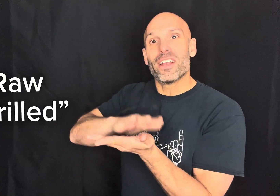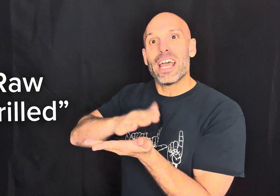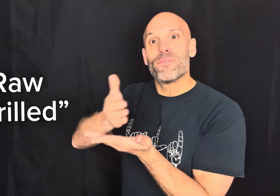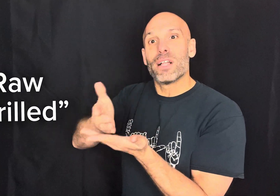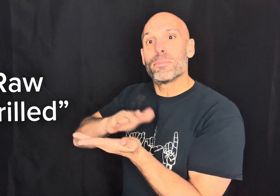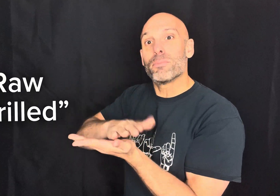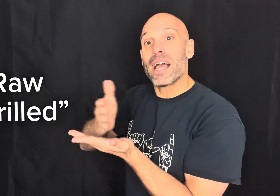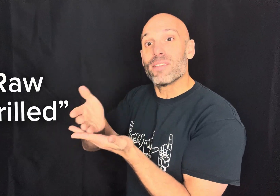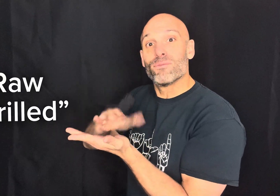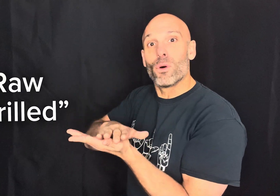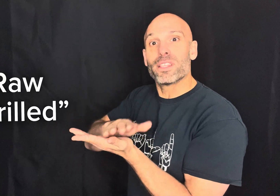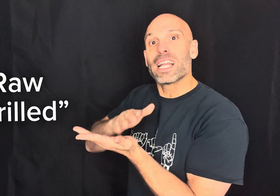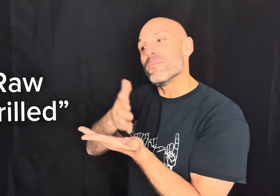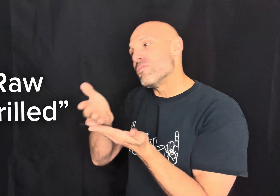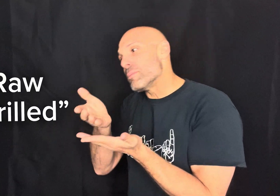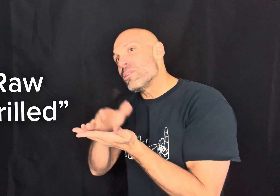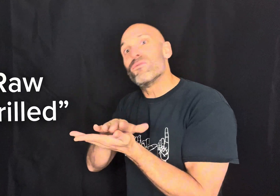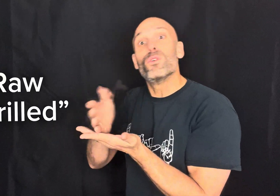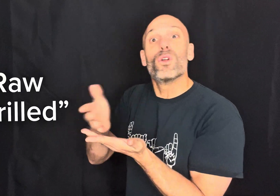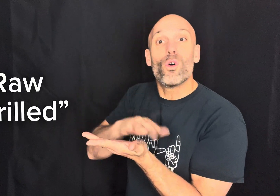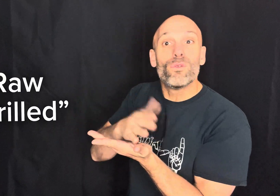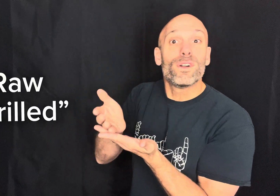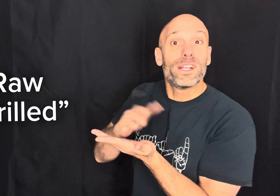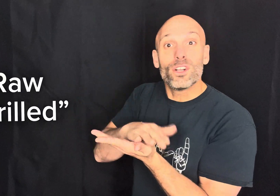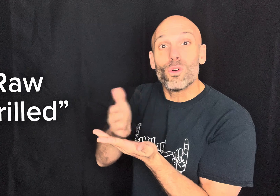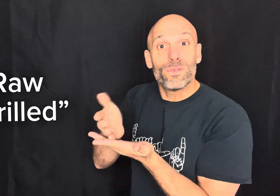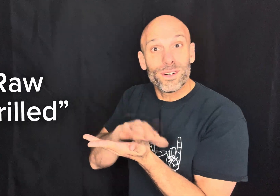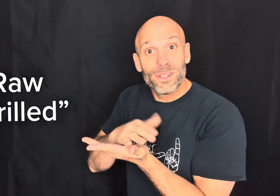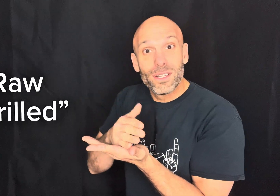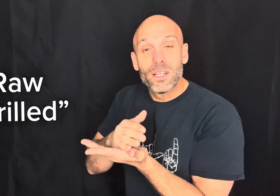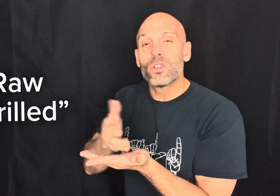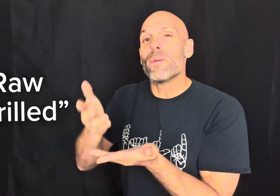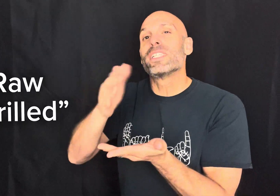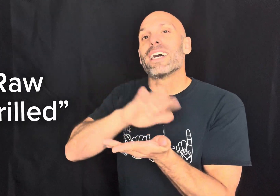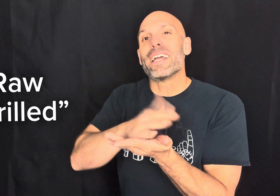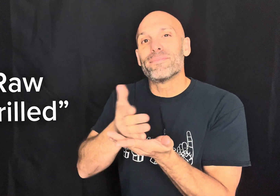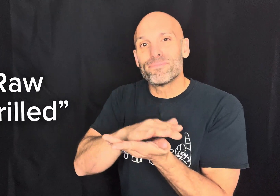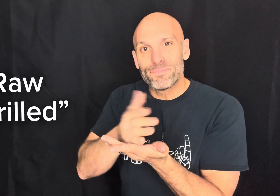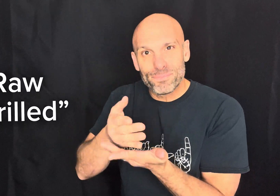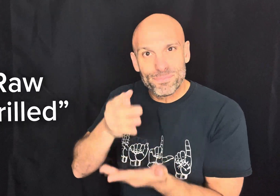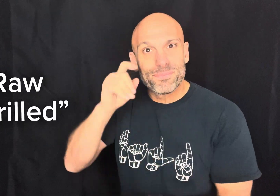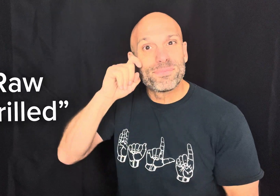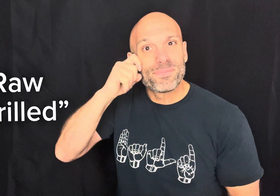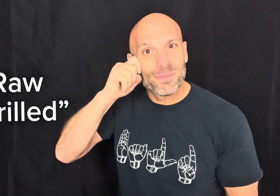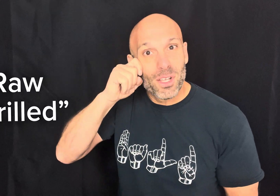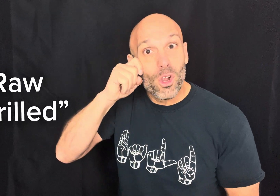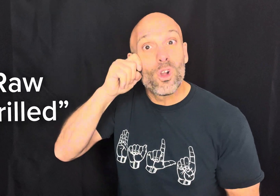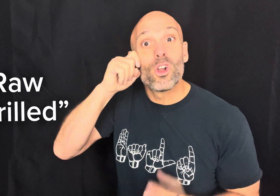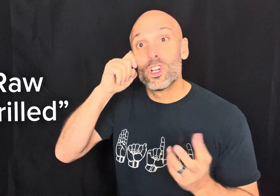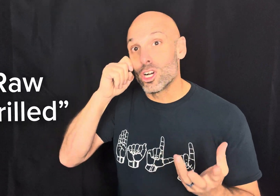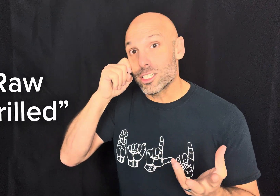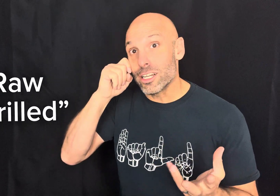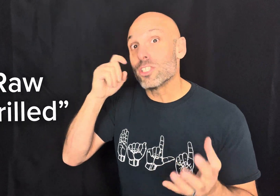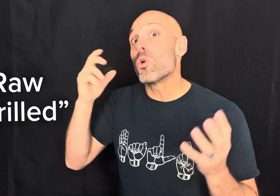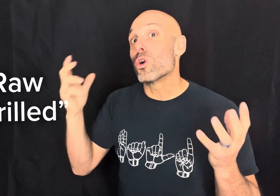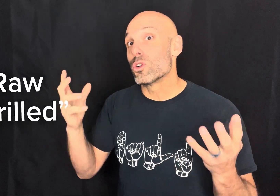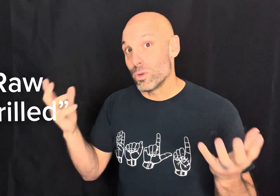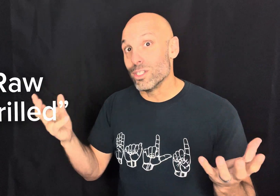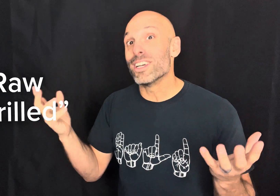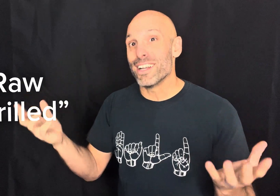hand flops back and forth, like I'm flipping food over and over. So I would sign cooked onions or grilled